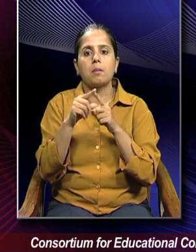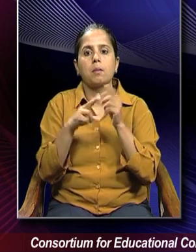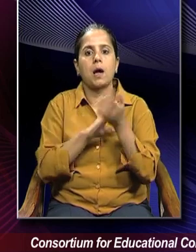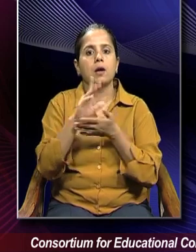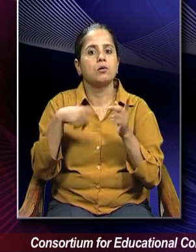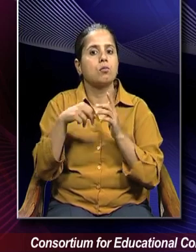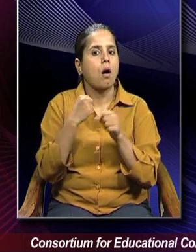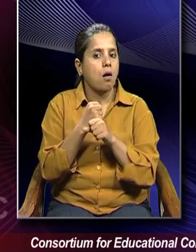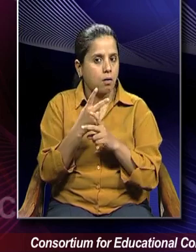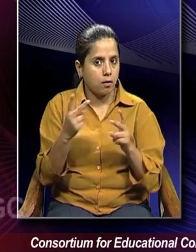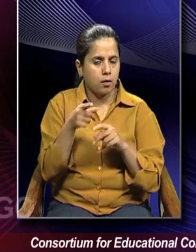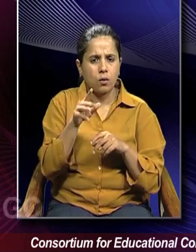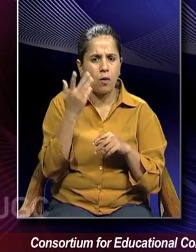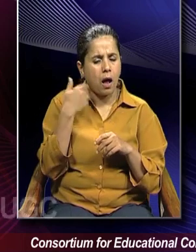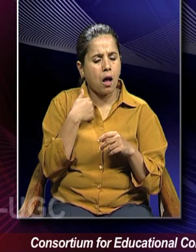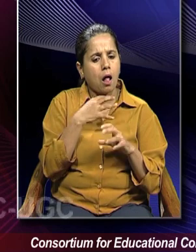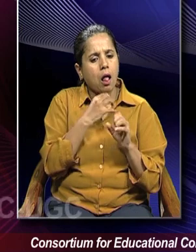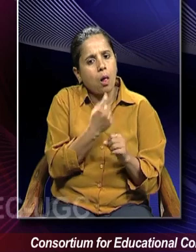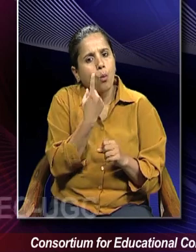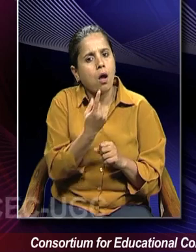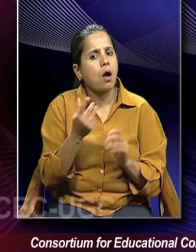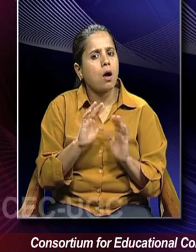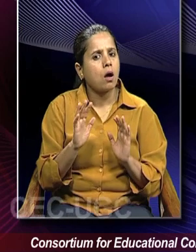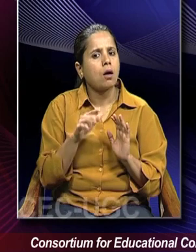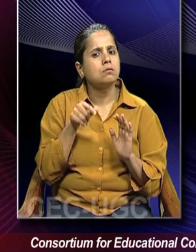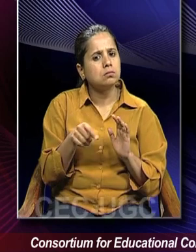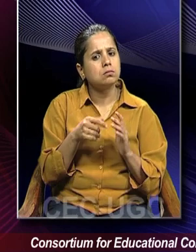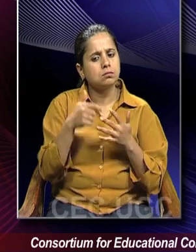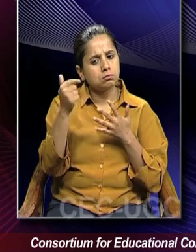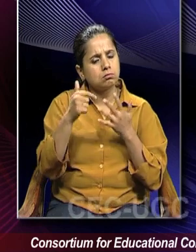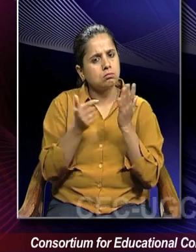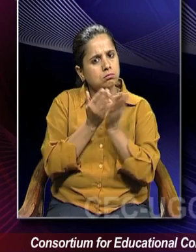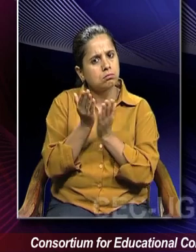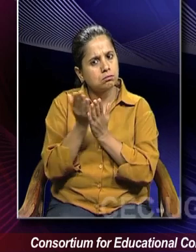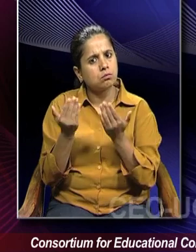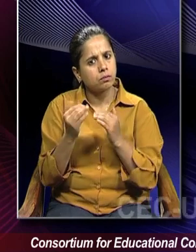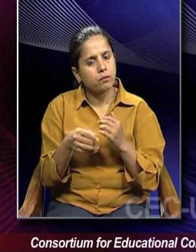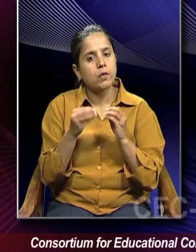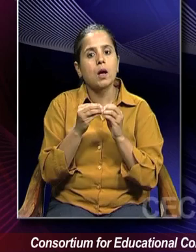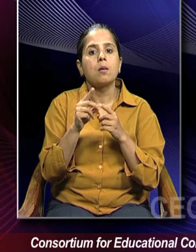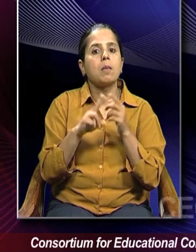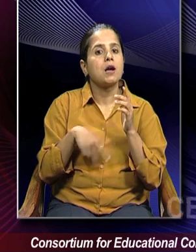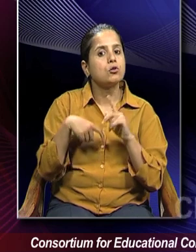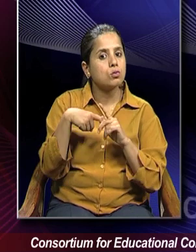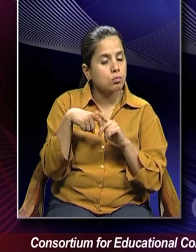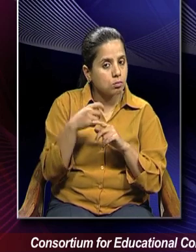why to confine yourself to the given benchmarks. The path of benchmarking is one